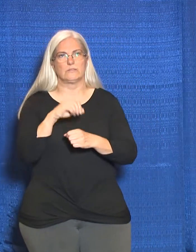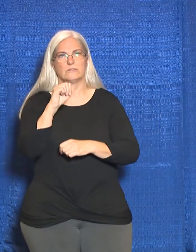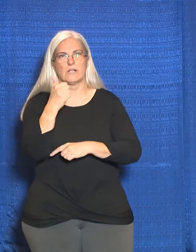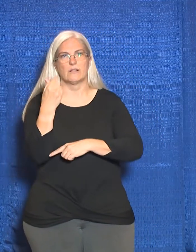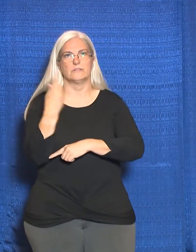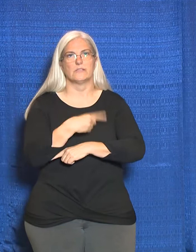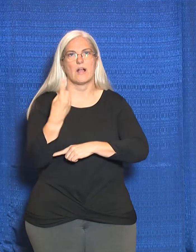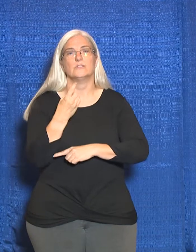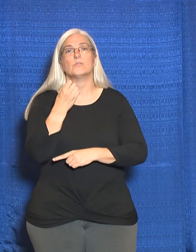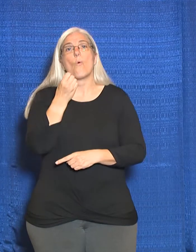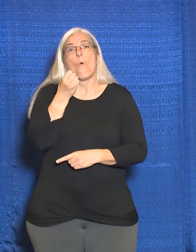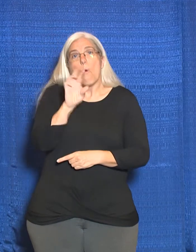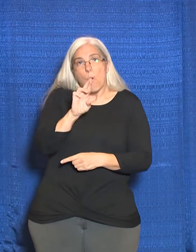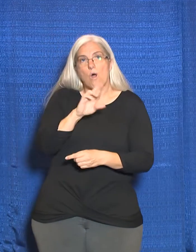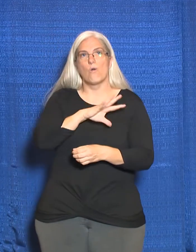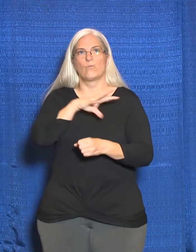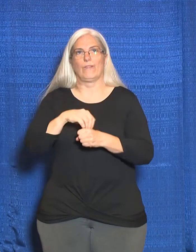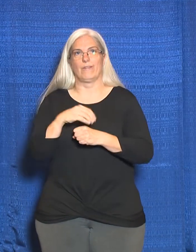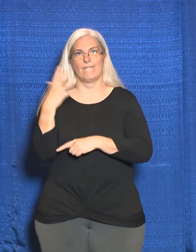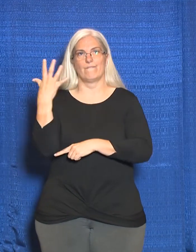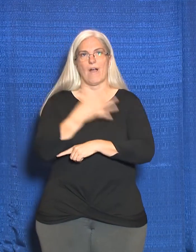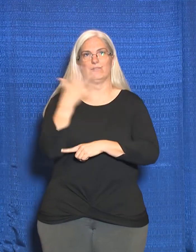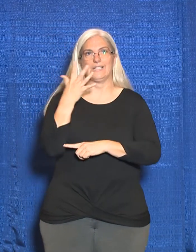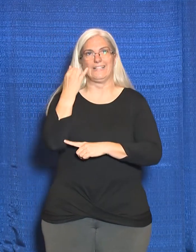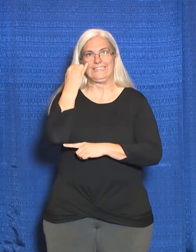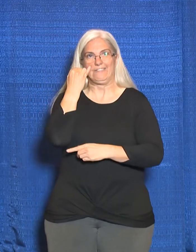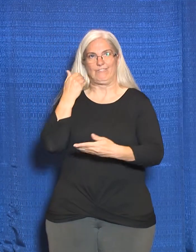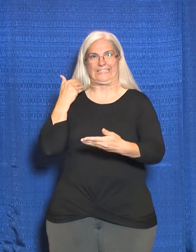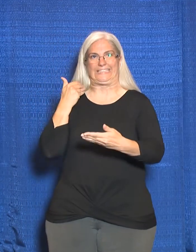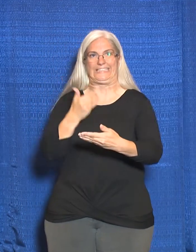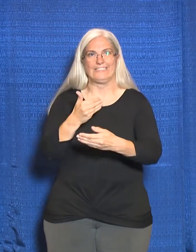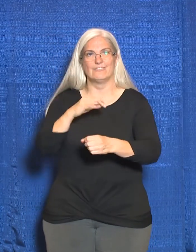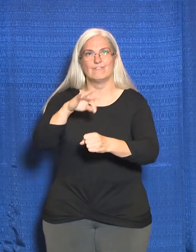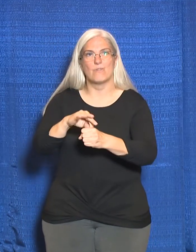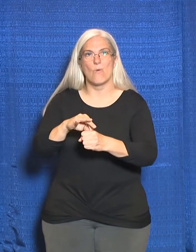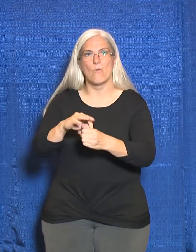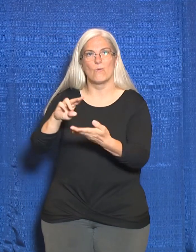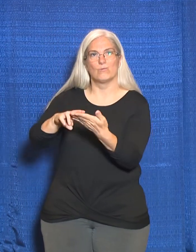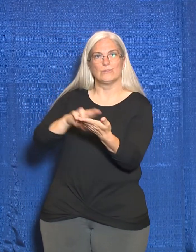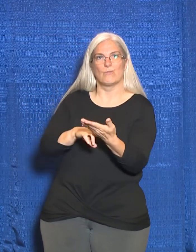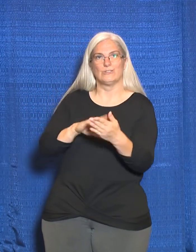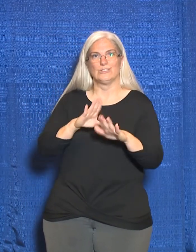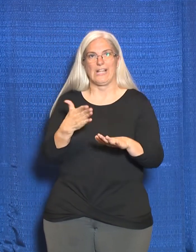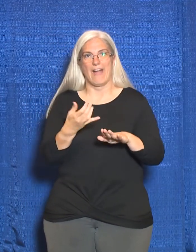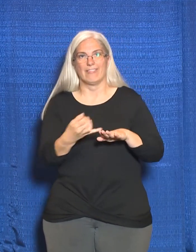is received within 5 days of a voter registration deadline.